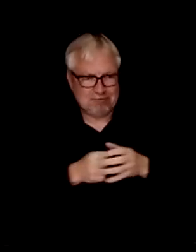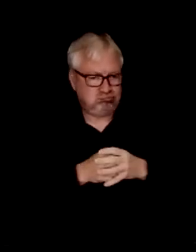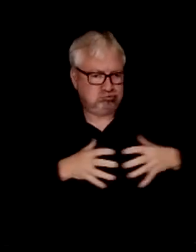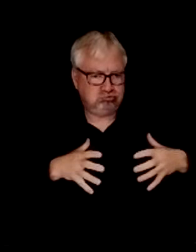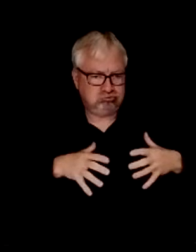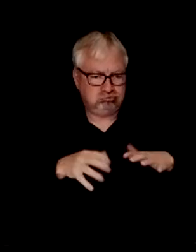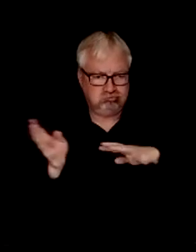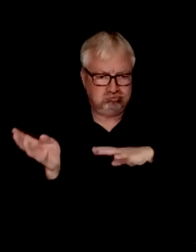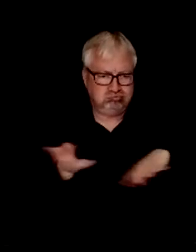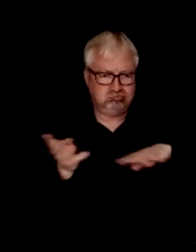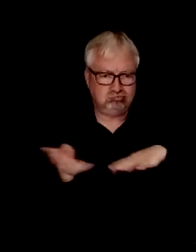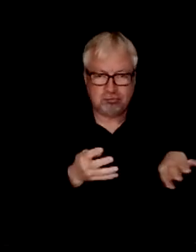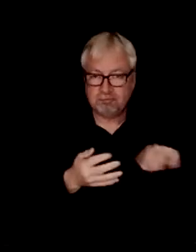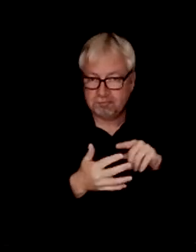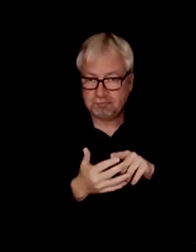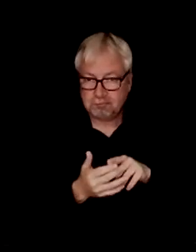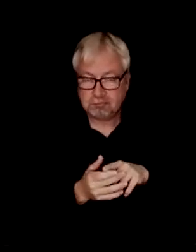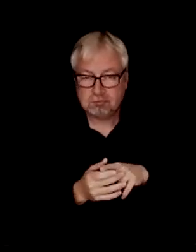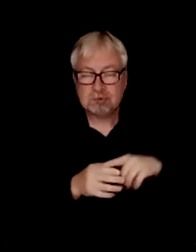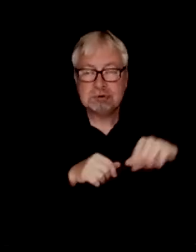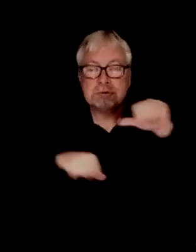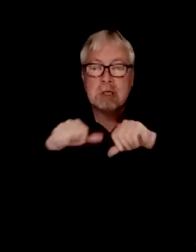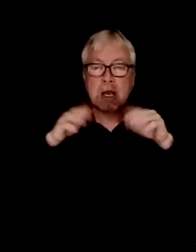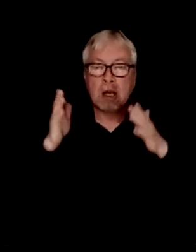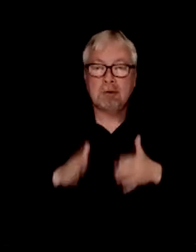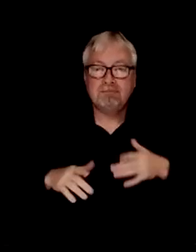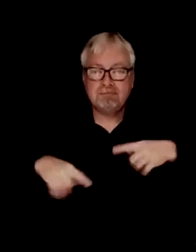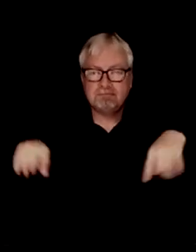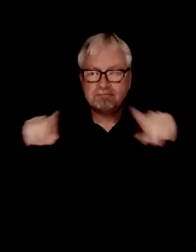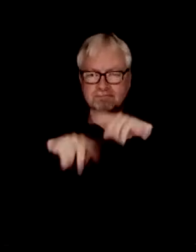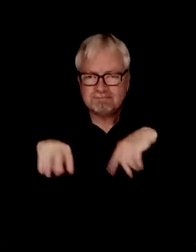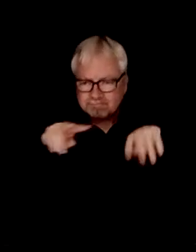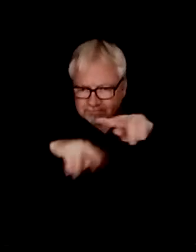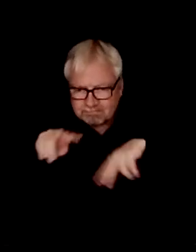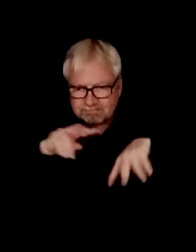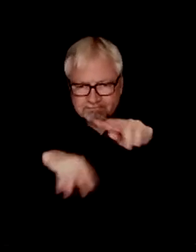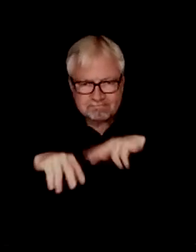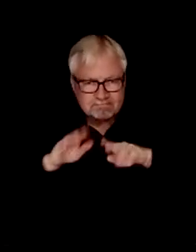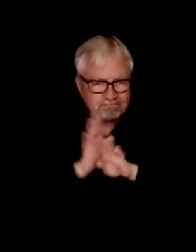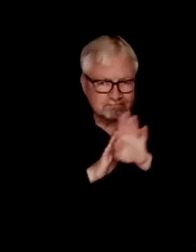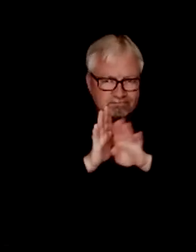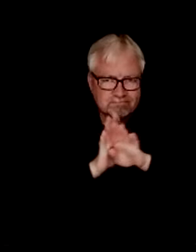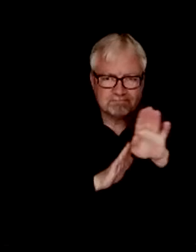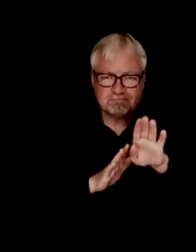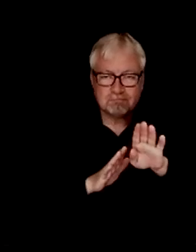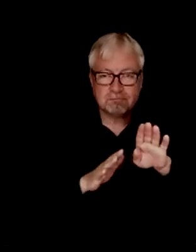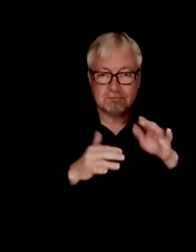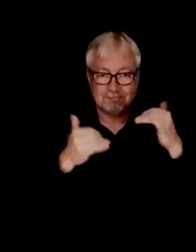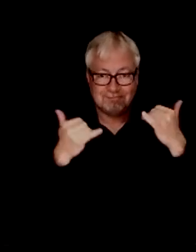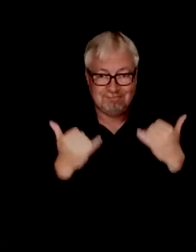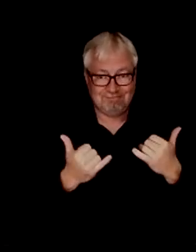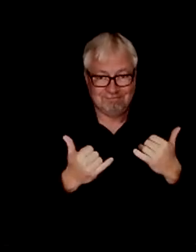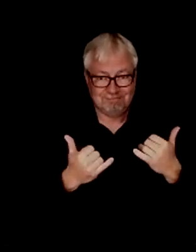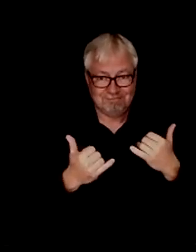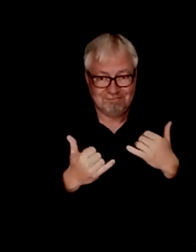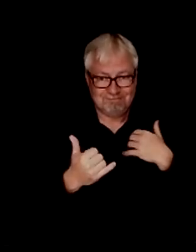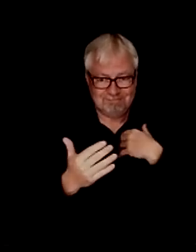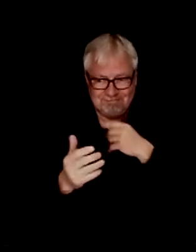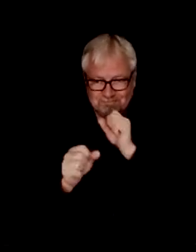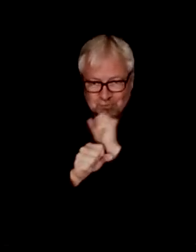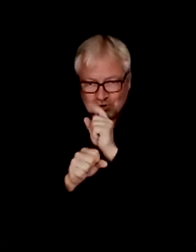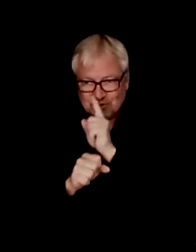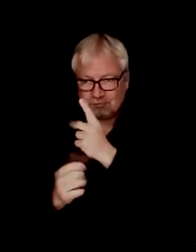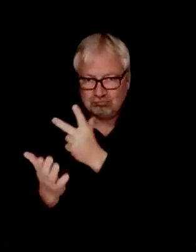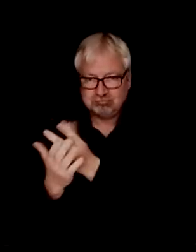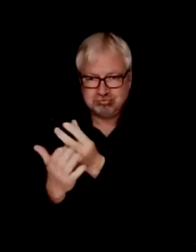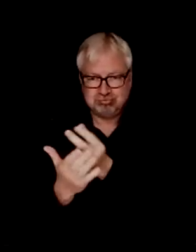vaccine. And now we're in a race to get people vaccinated before the variants can sicken and kill even more Minnesotans. And